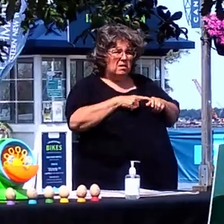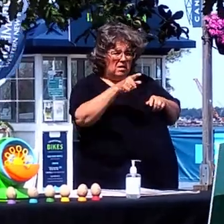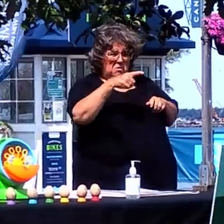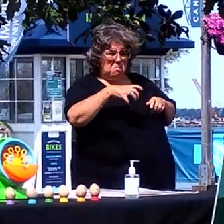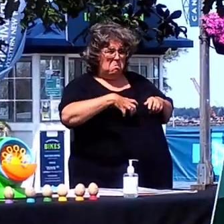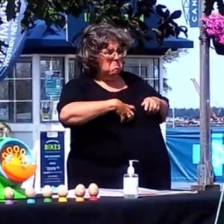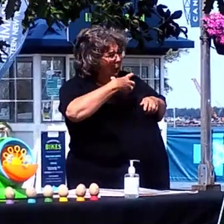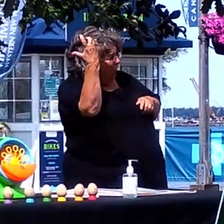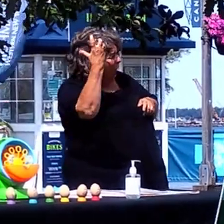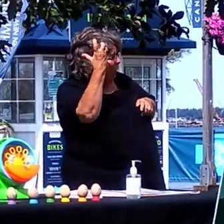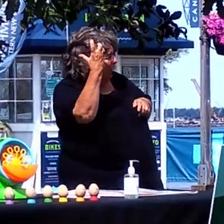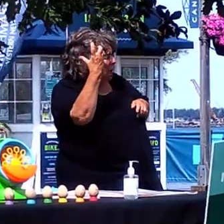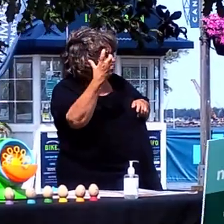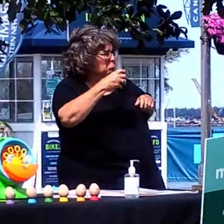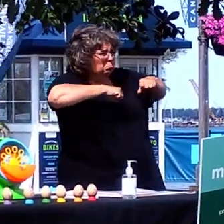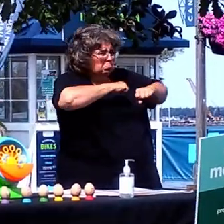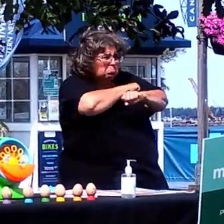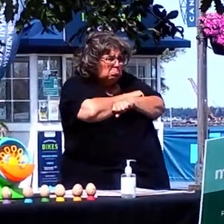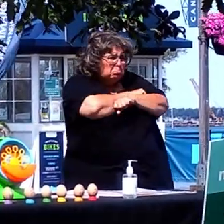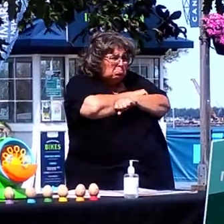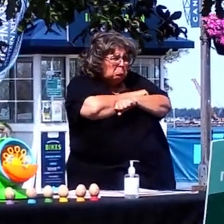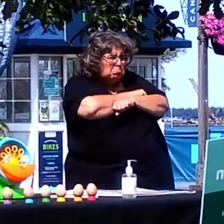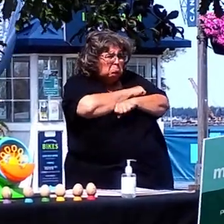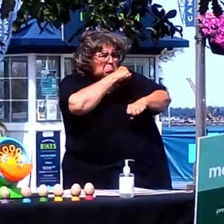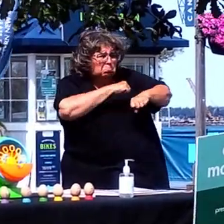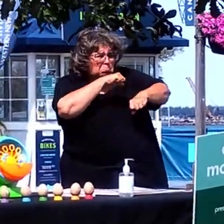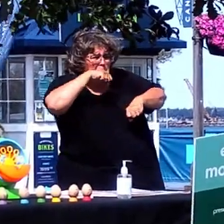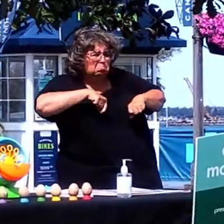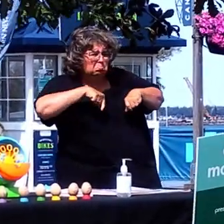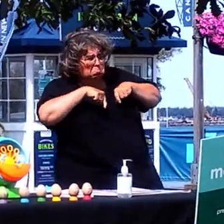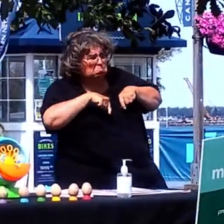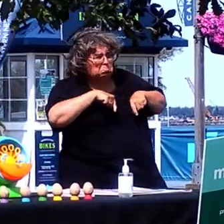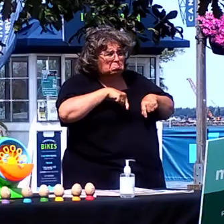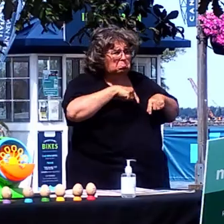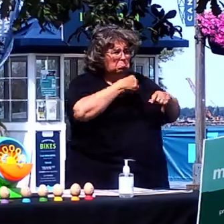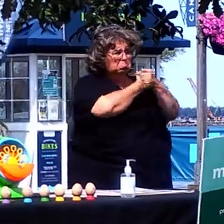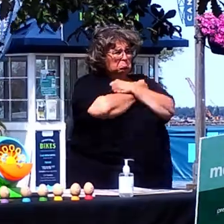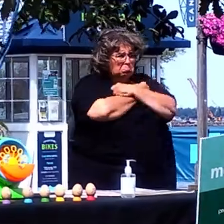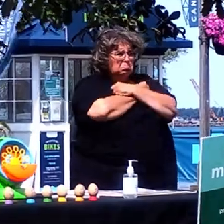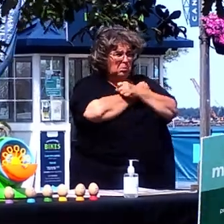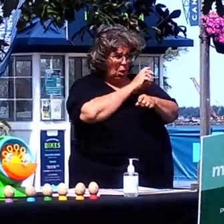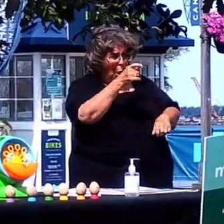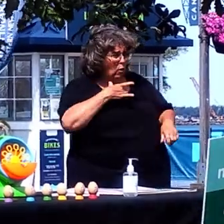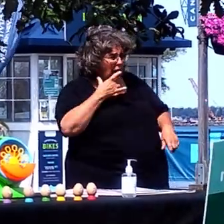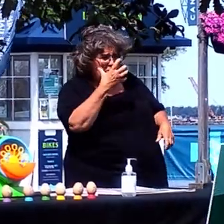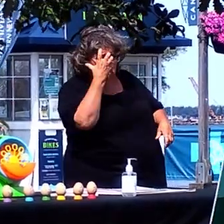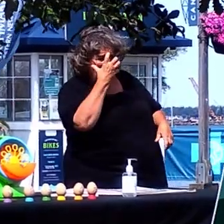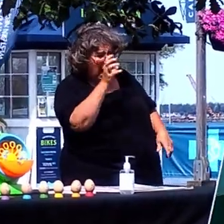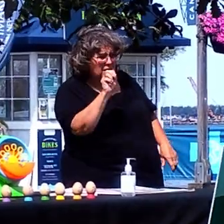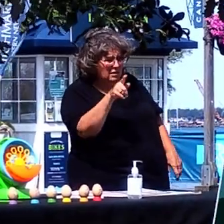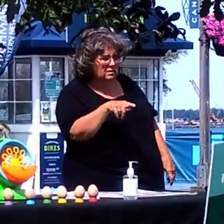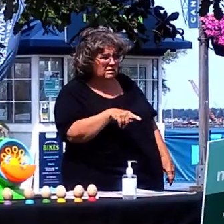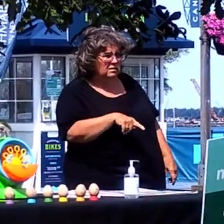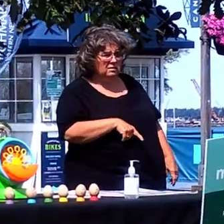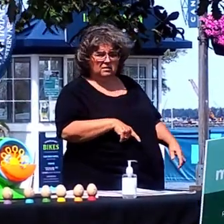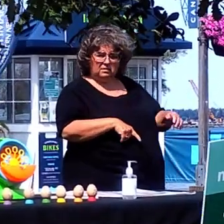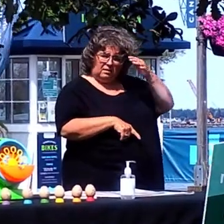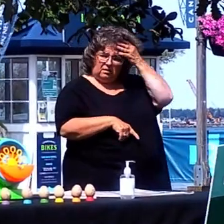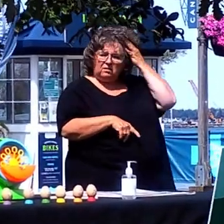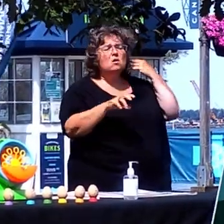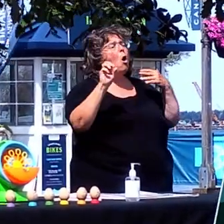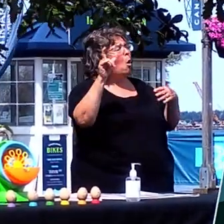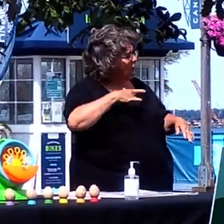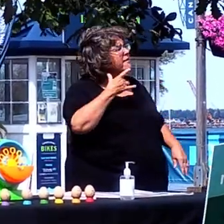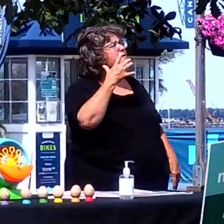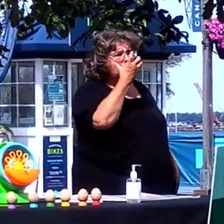act mad? Please pout. Maybe stomp your foot. Is it okay to feel mad? It's okay